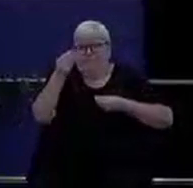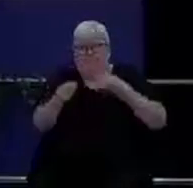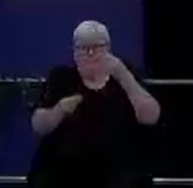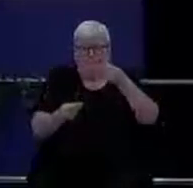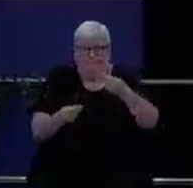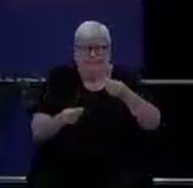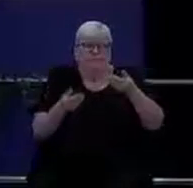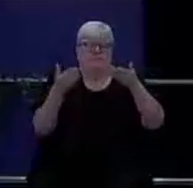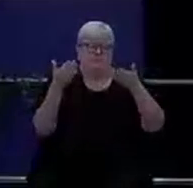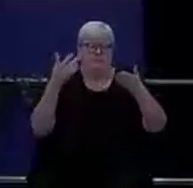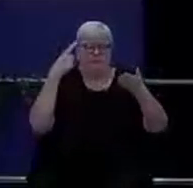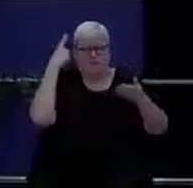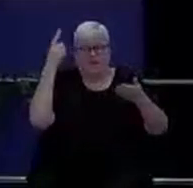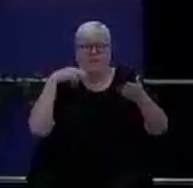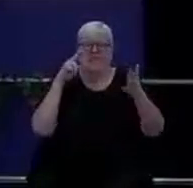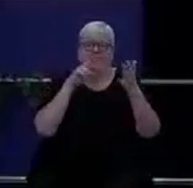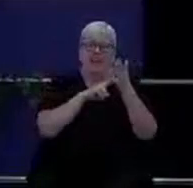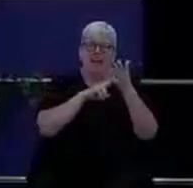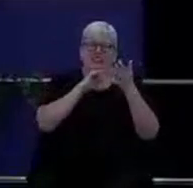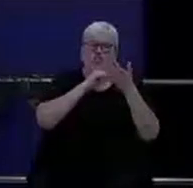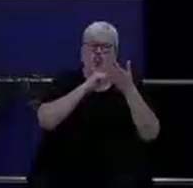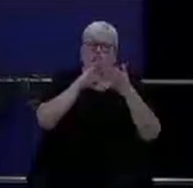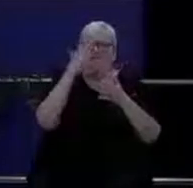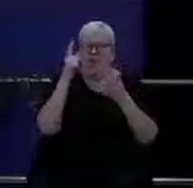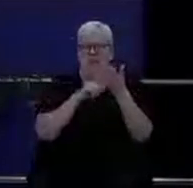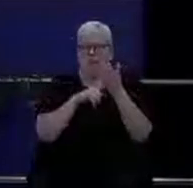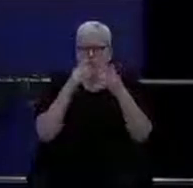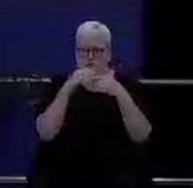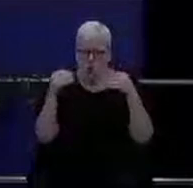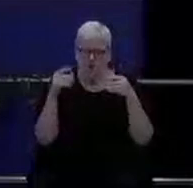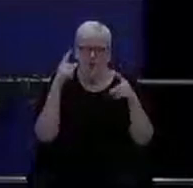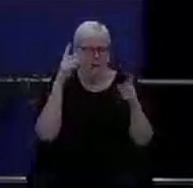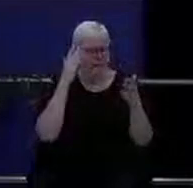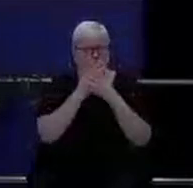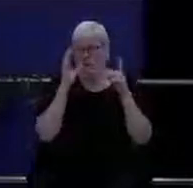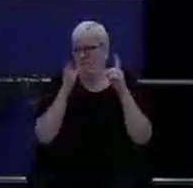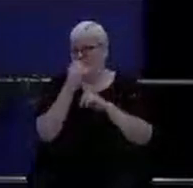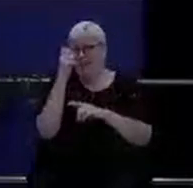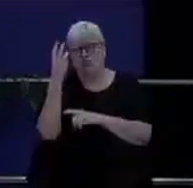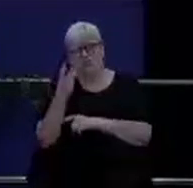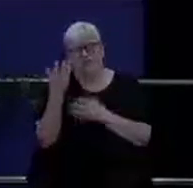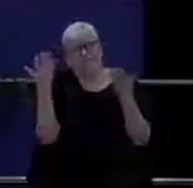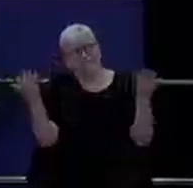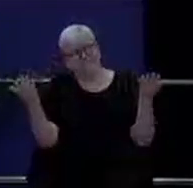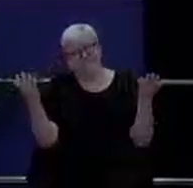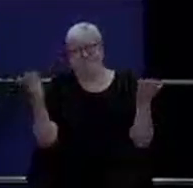We were also thinking of giving them a Nan Shepherd fiver, which we thought would be quite nice, but we couldn't find three.